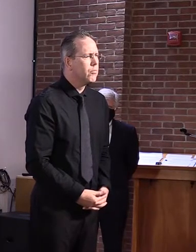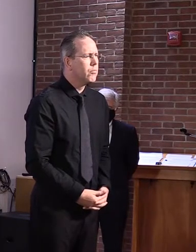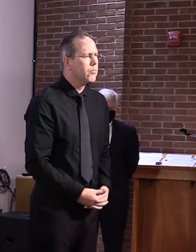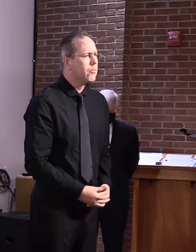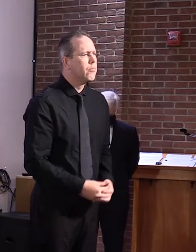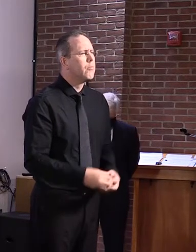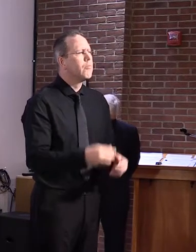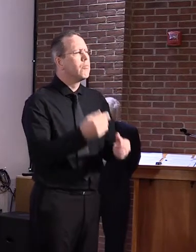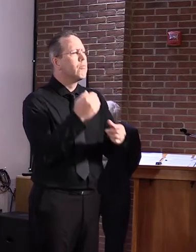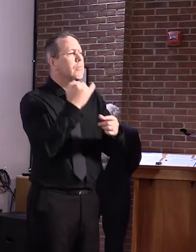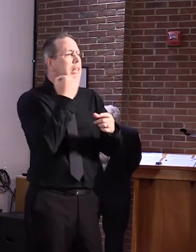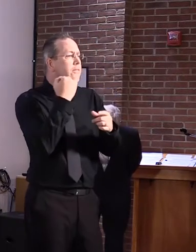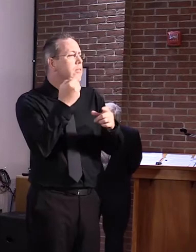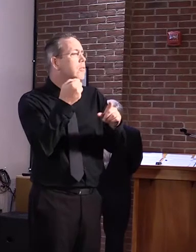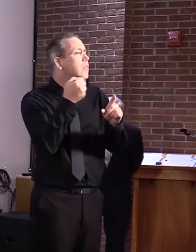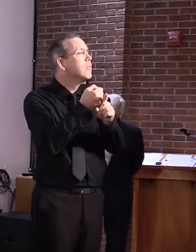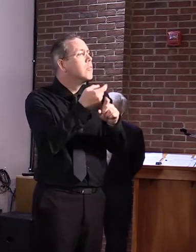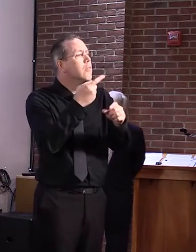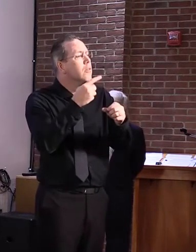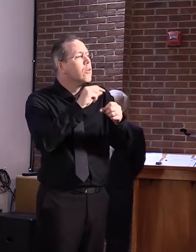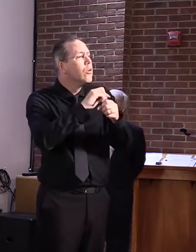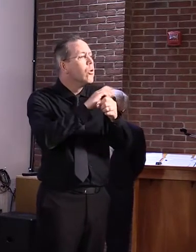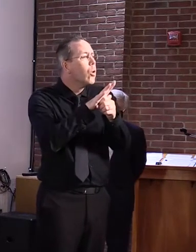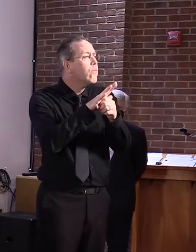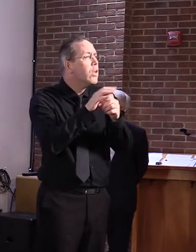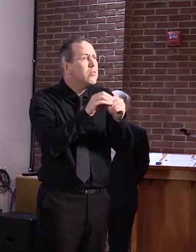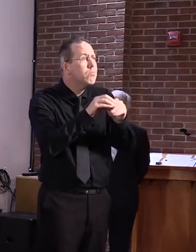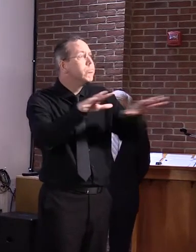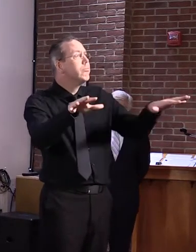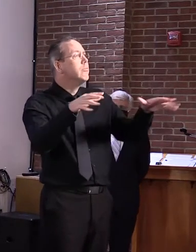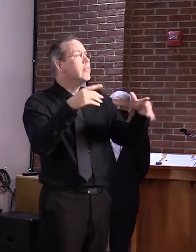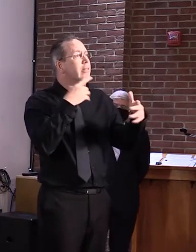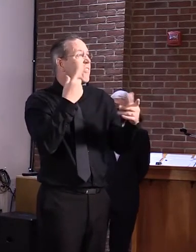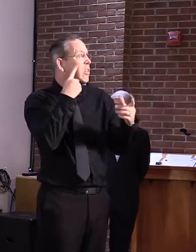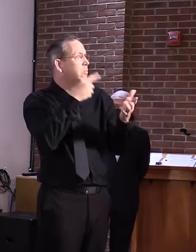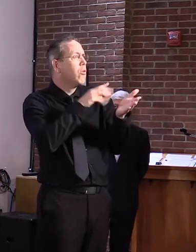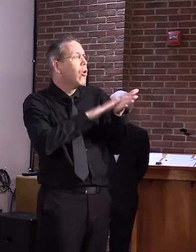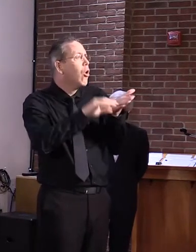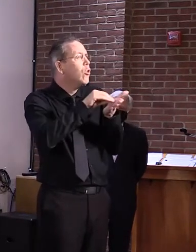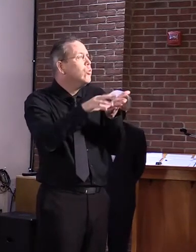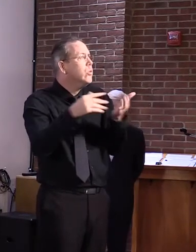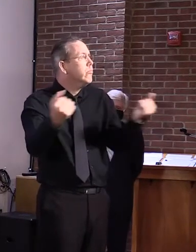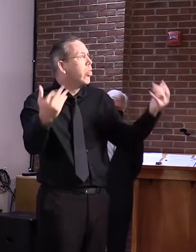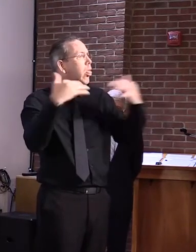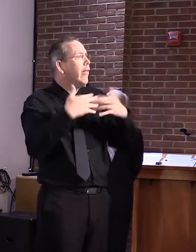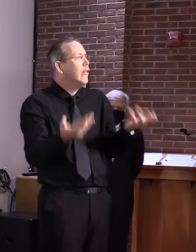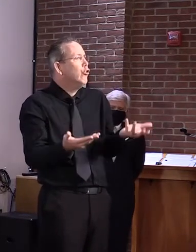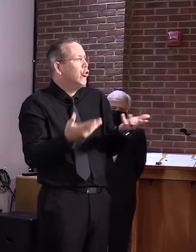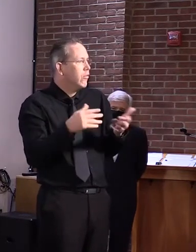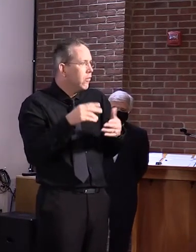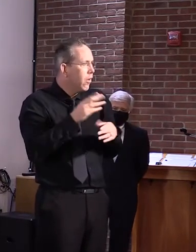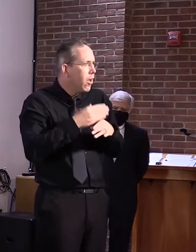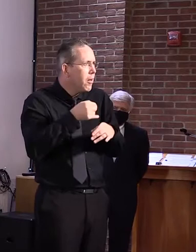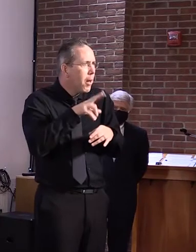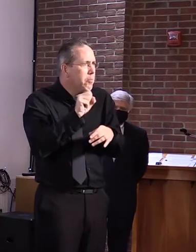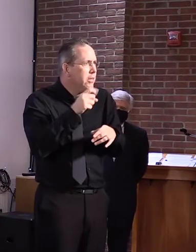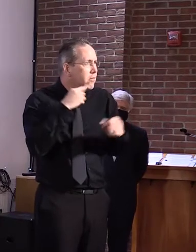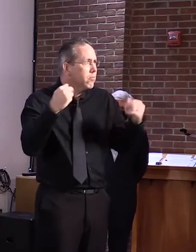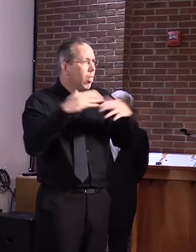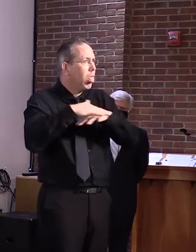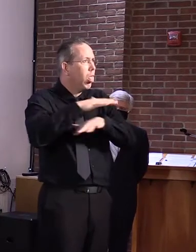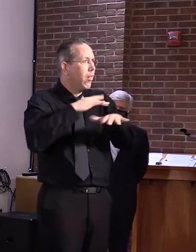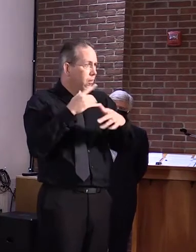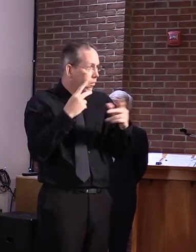to shut down again? But is there a threshold in mind, or how bad, as we're seeing in other states, Florida and Texas